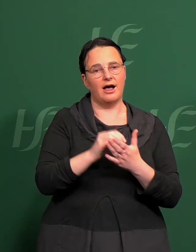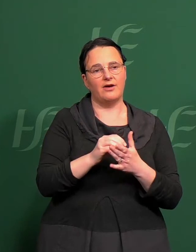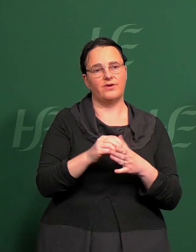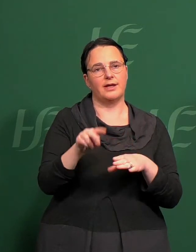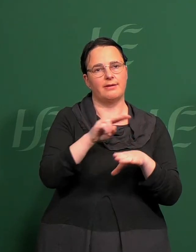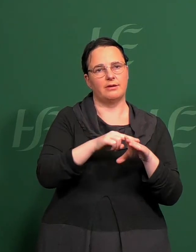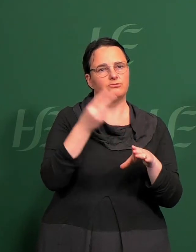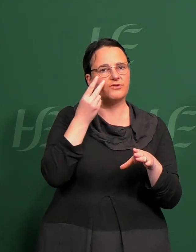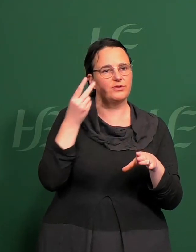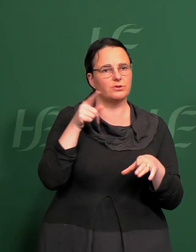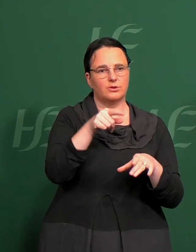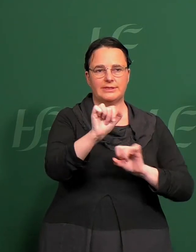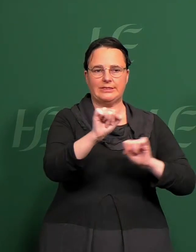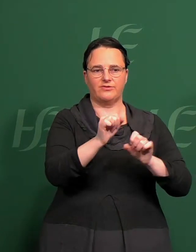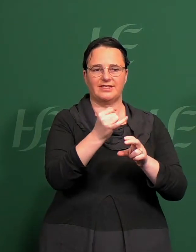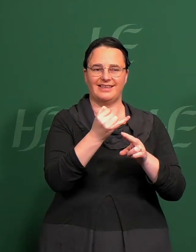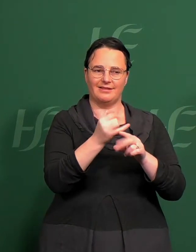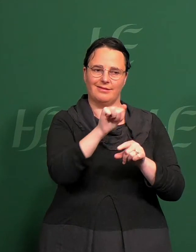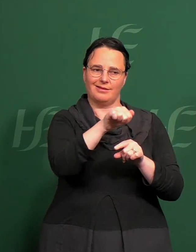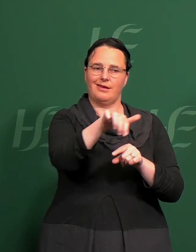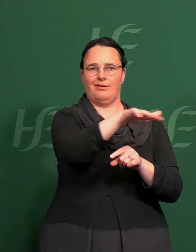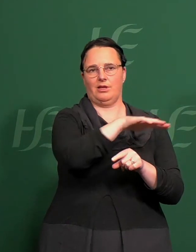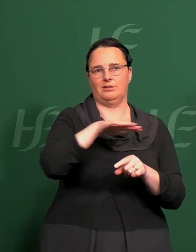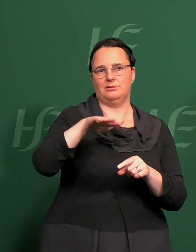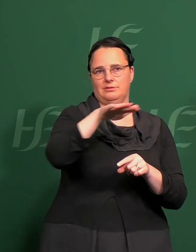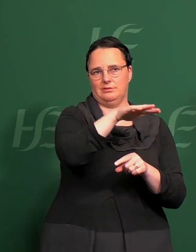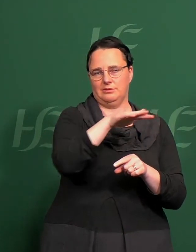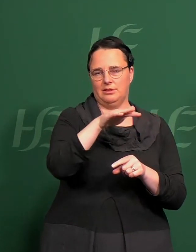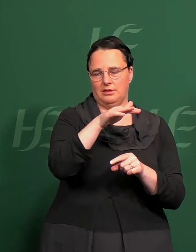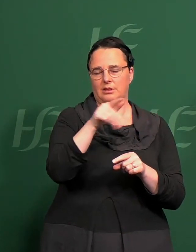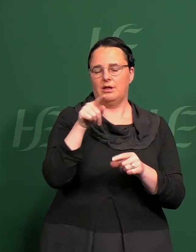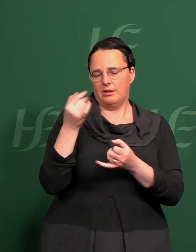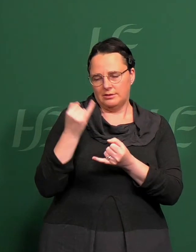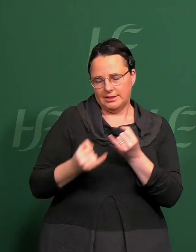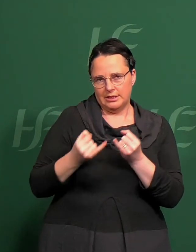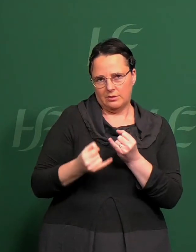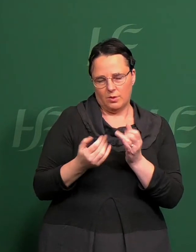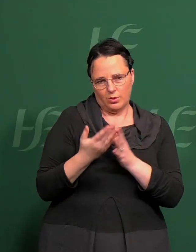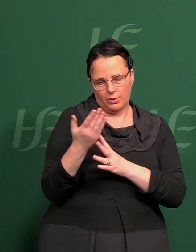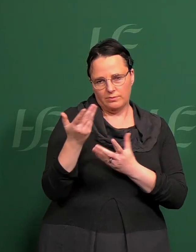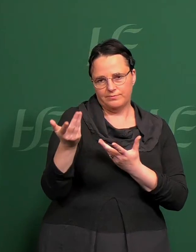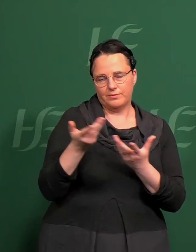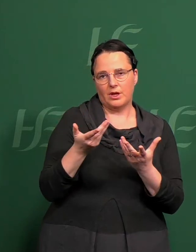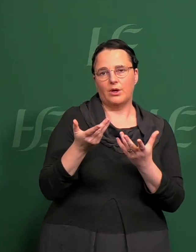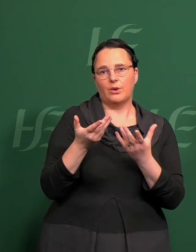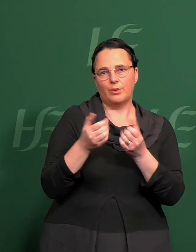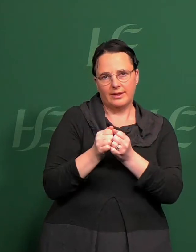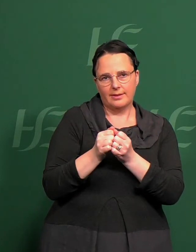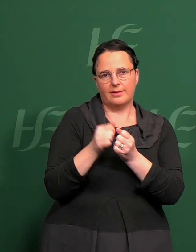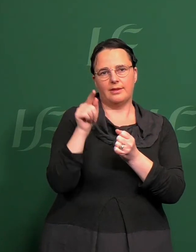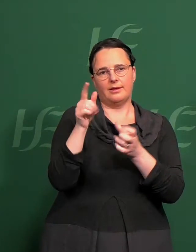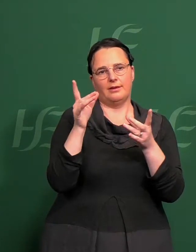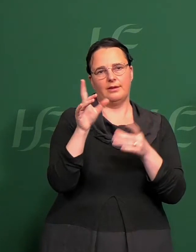into those services in this area. We'll be working through the details of this with the HSE board.